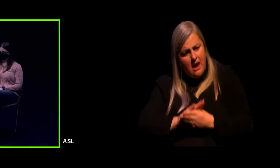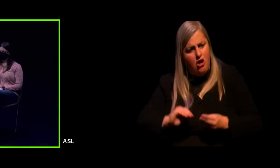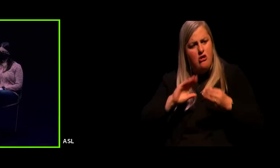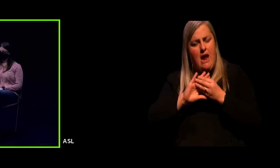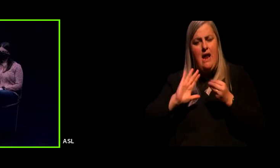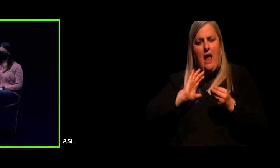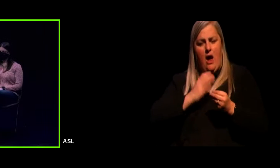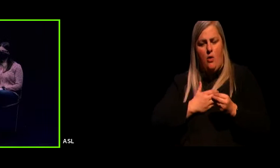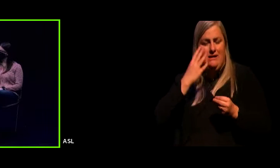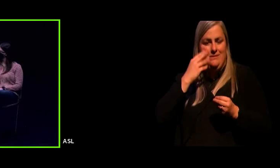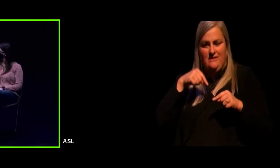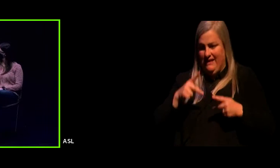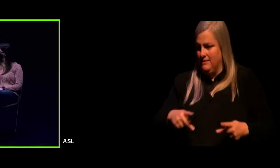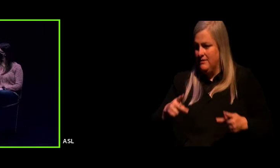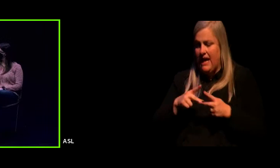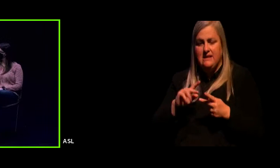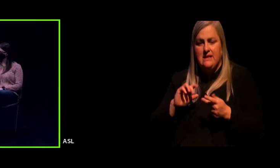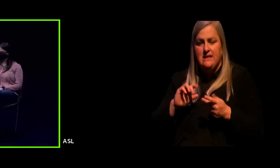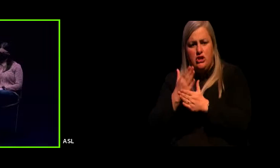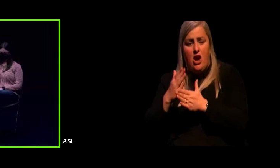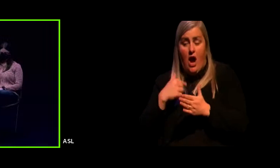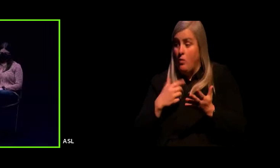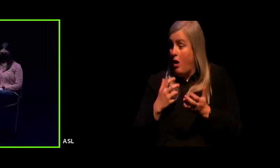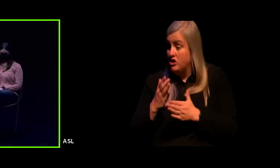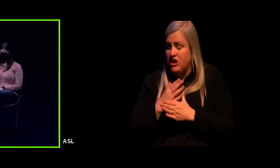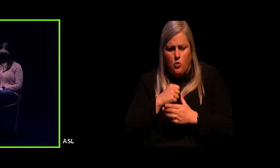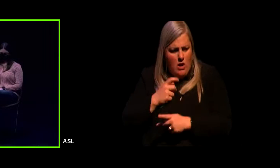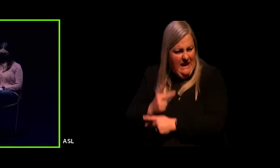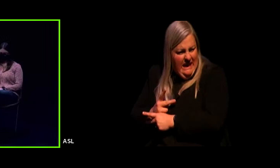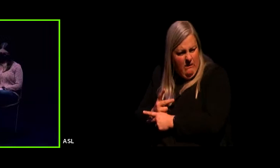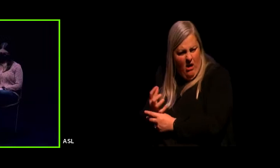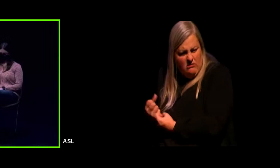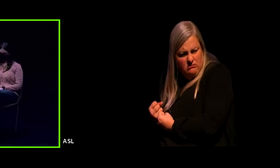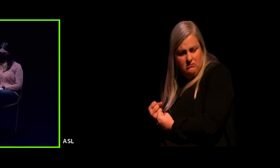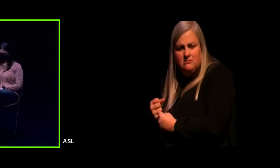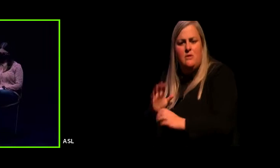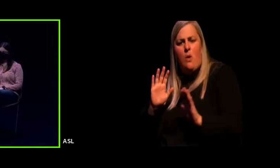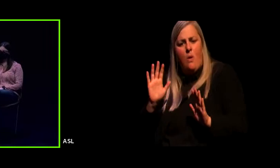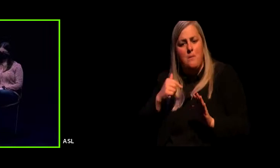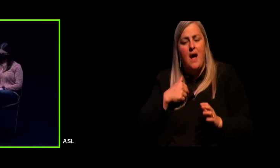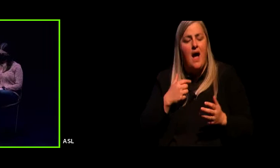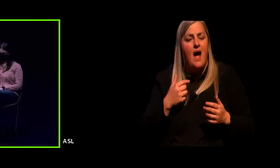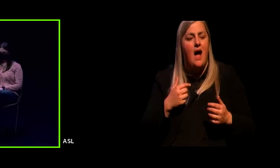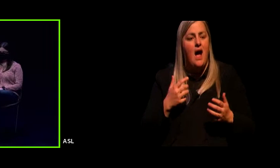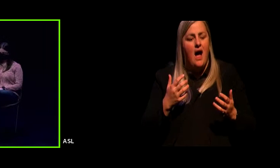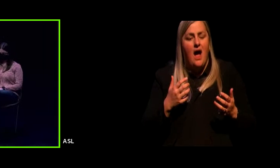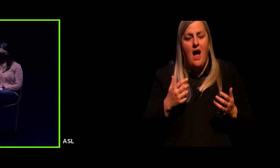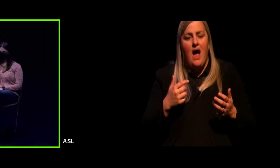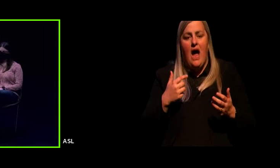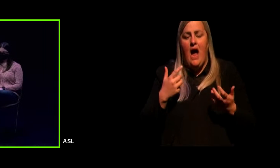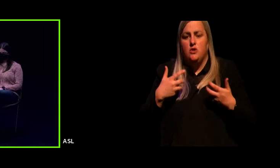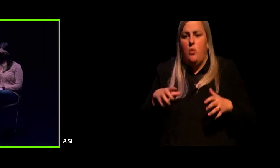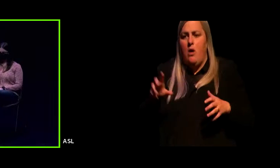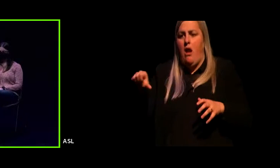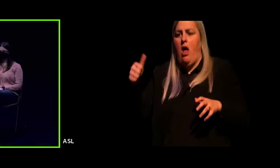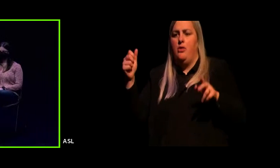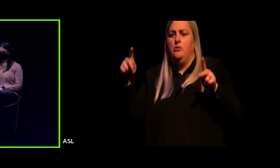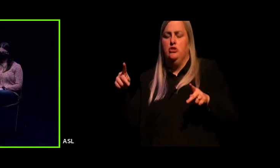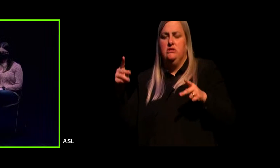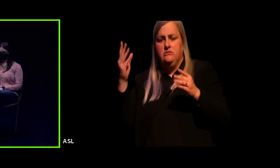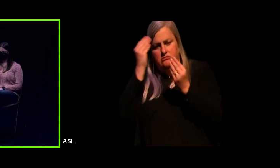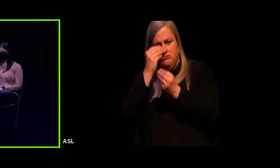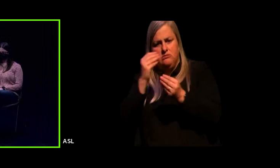Because we do want to share it. I don't want to keep it to us, but I don't want someone else to tell it on my behalf. I don't want someone to tell it for me. I want